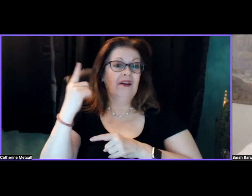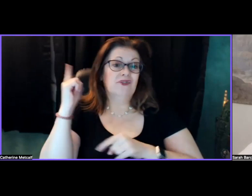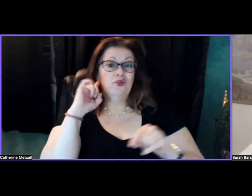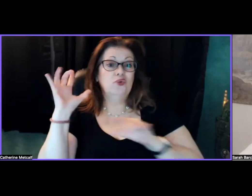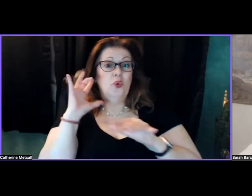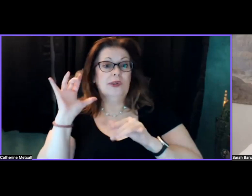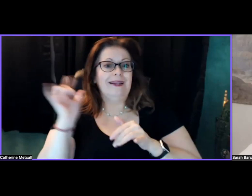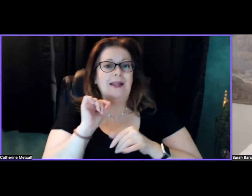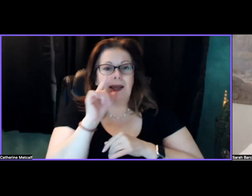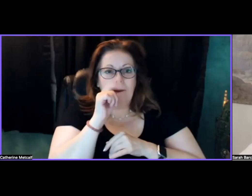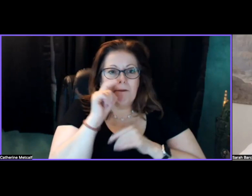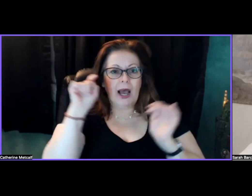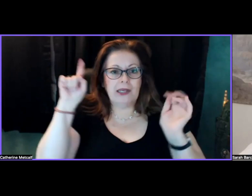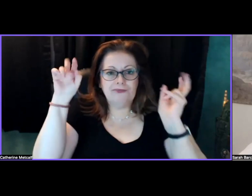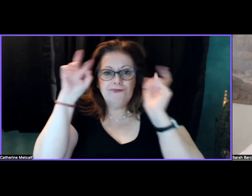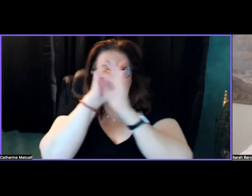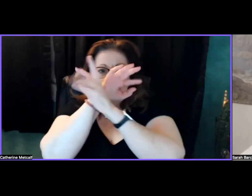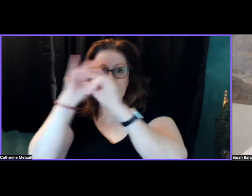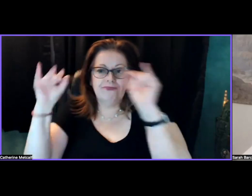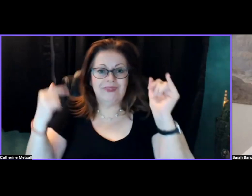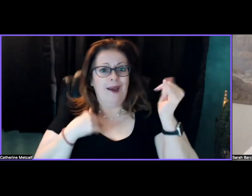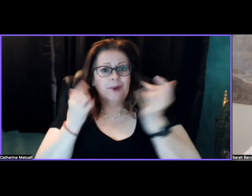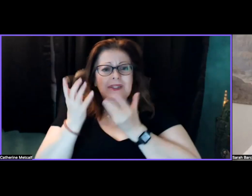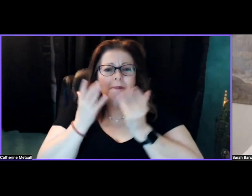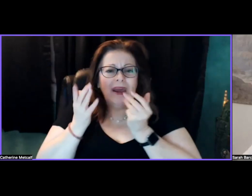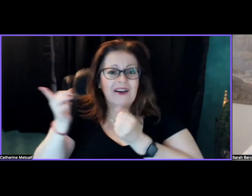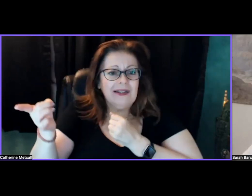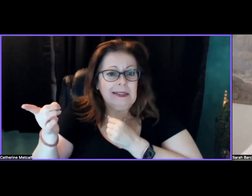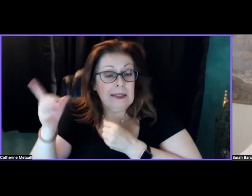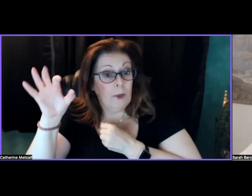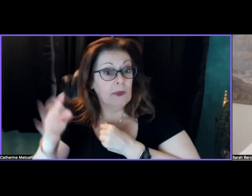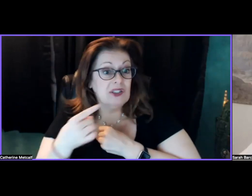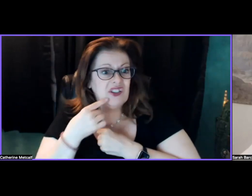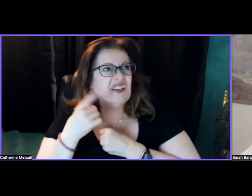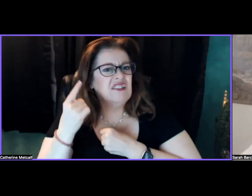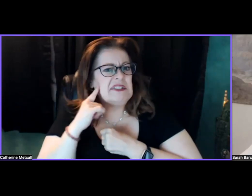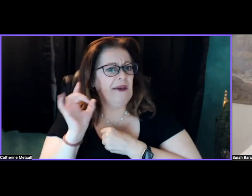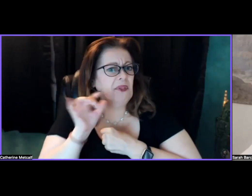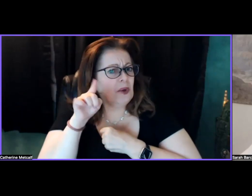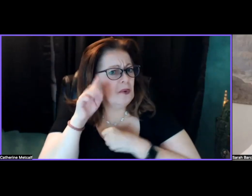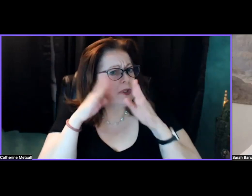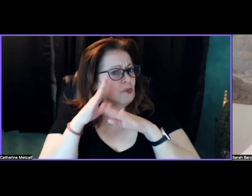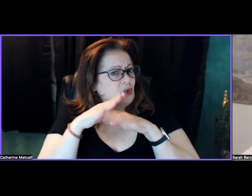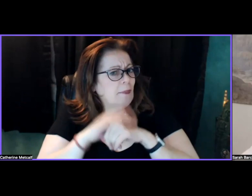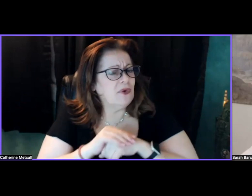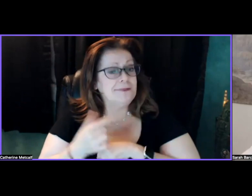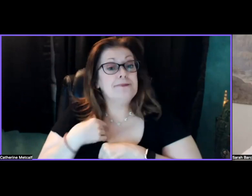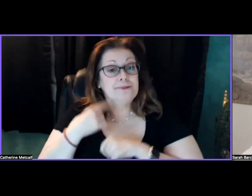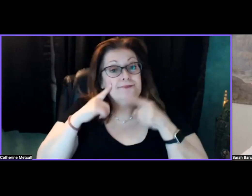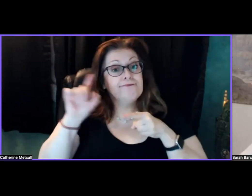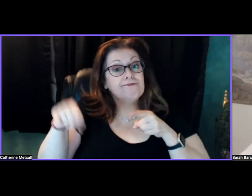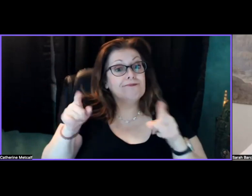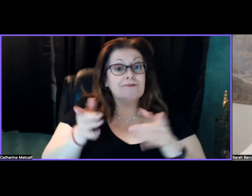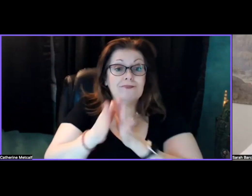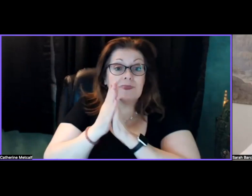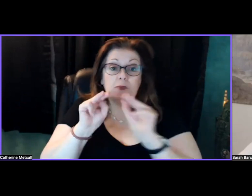I was embarrassed. It sounds, he said, like you were in trouble. I agreed and asked for a